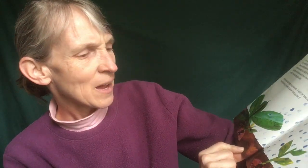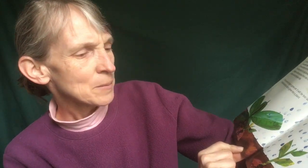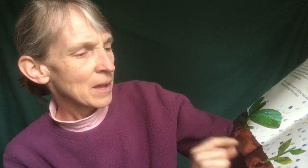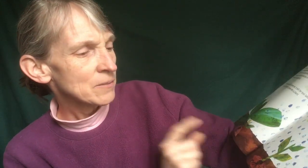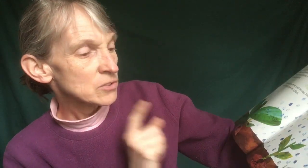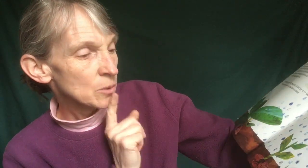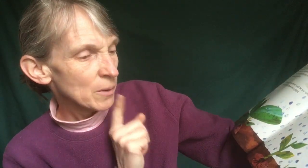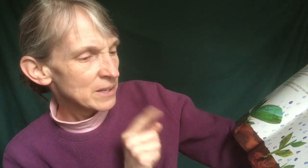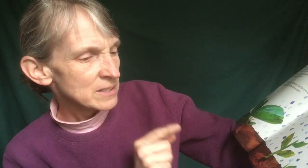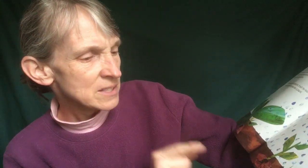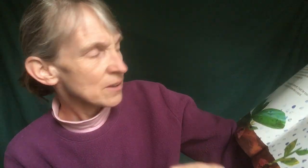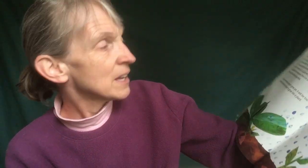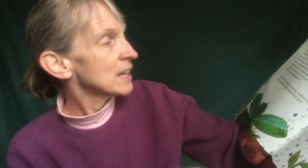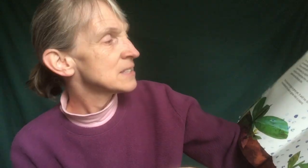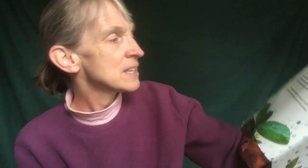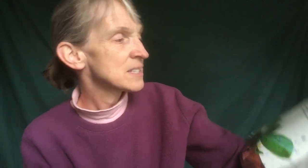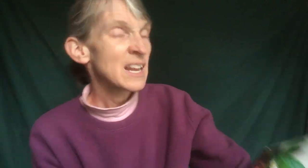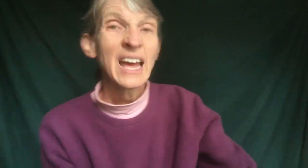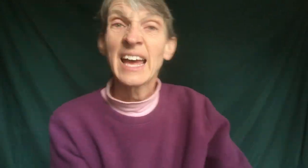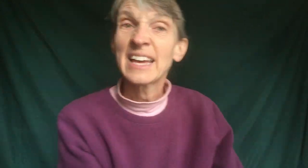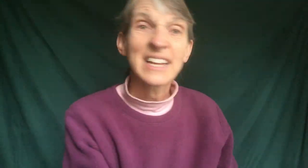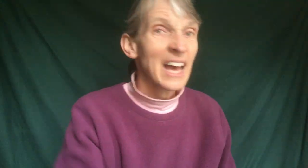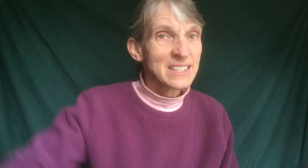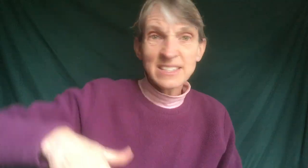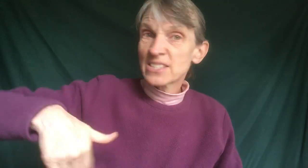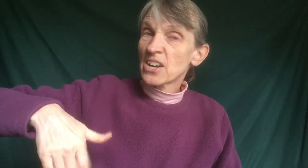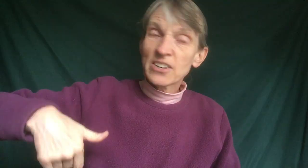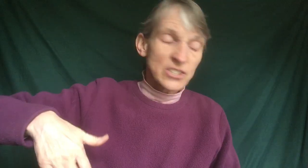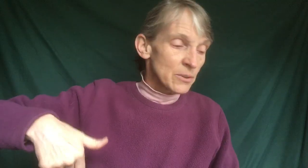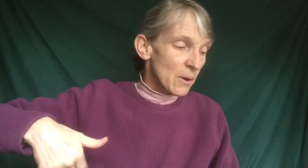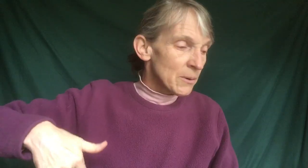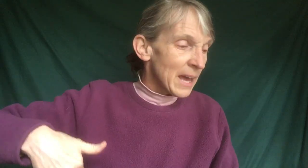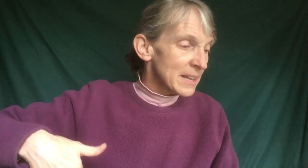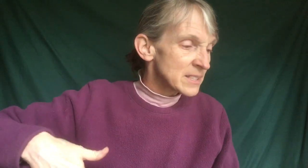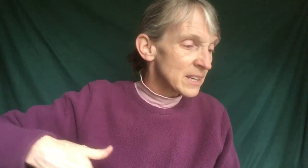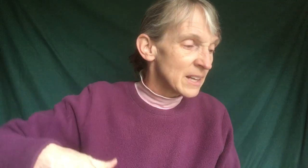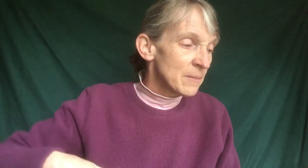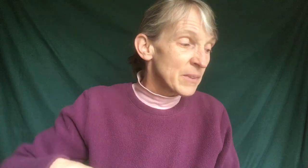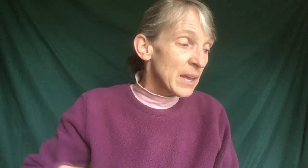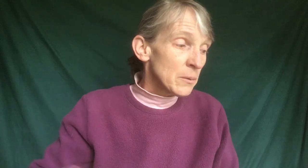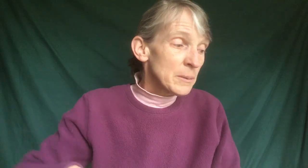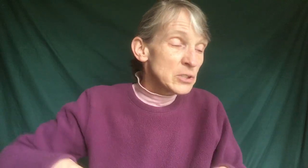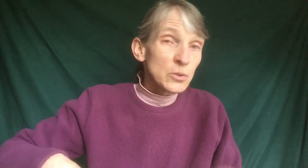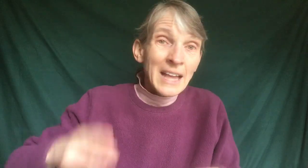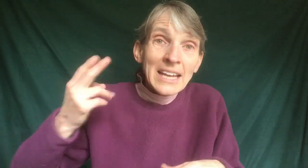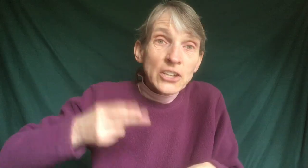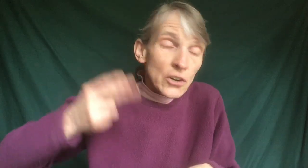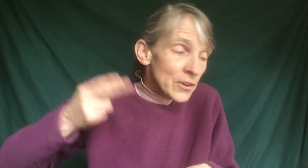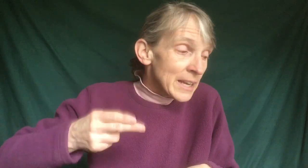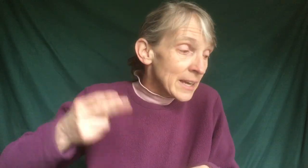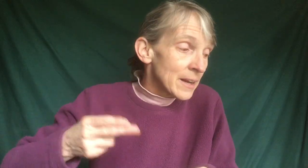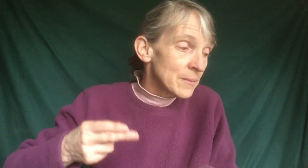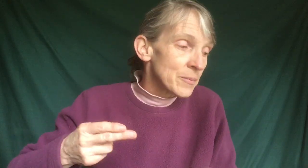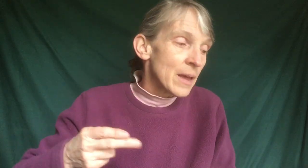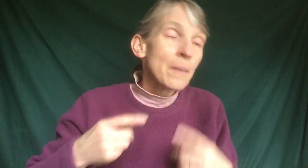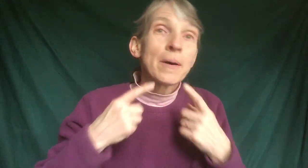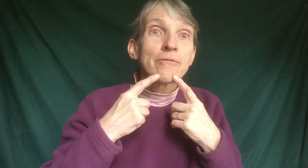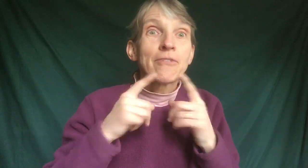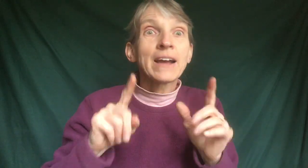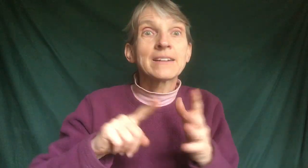I'm not even sure where it is there. It says it hasn't started to grow yet. It will be too late, hurry. But finally